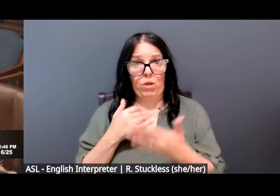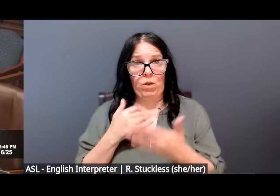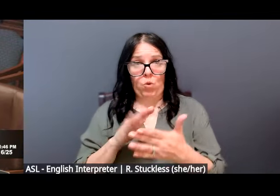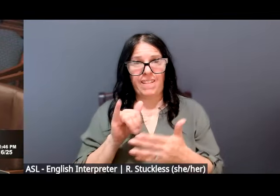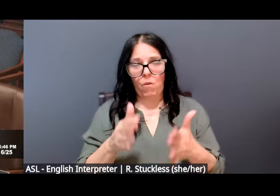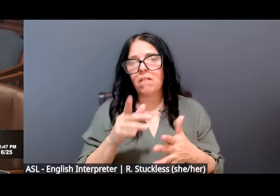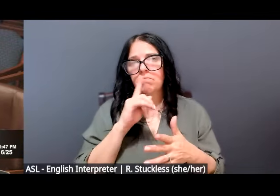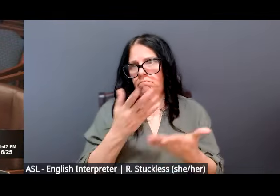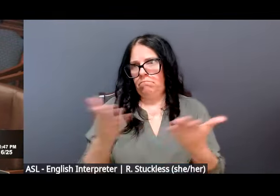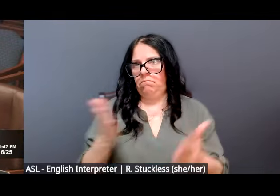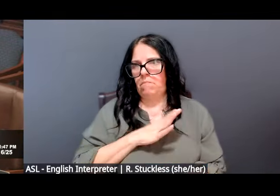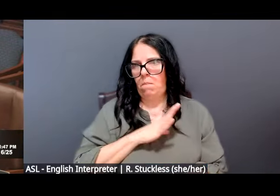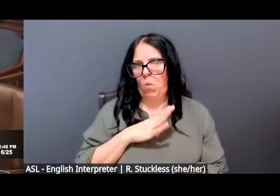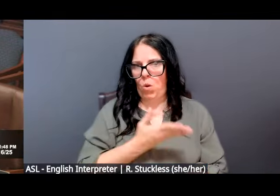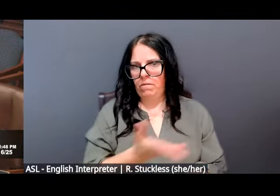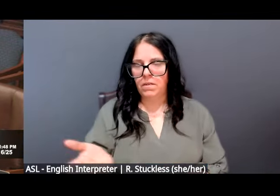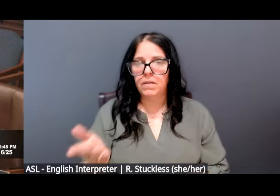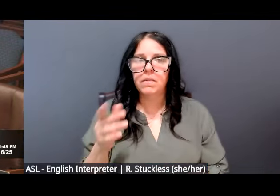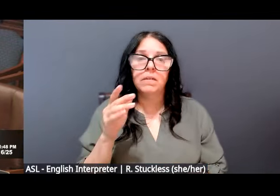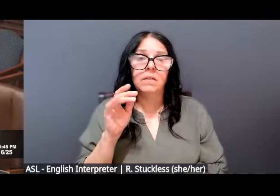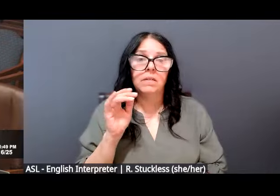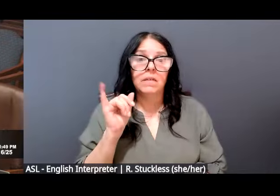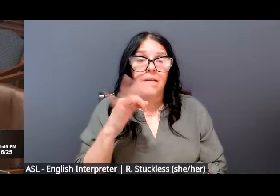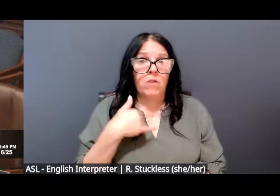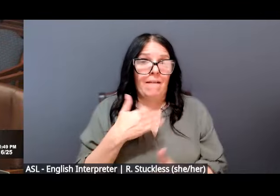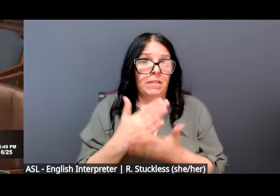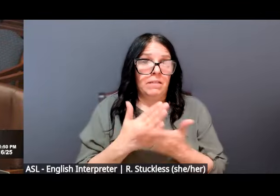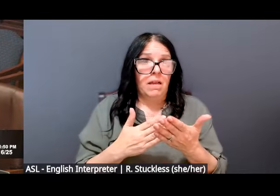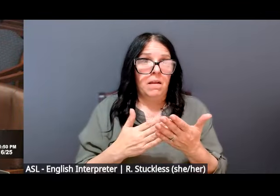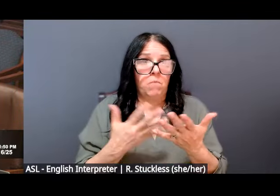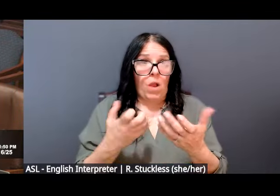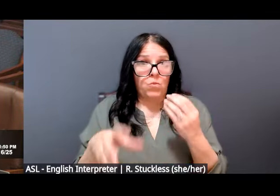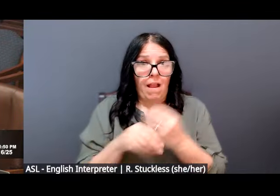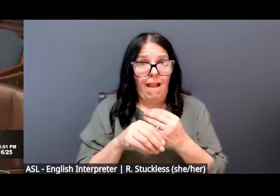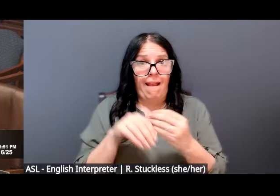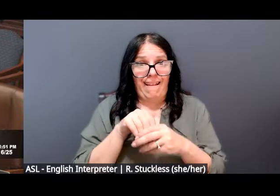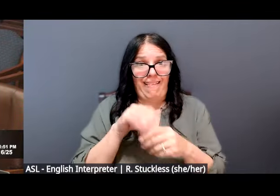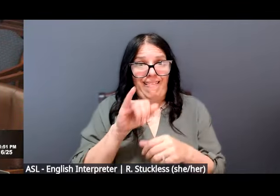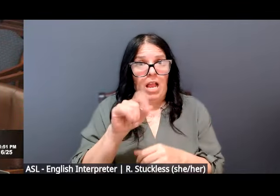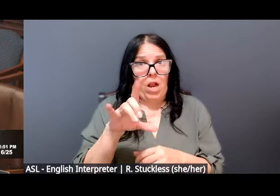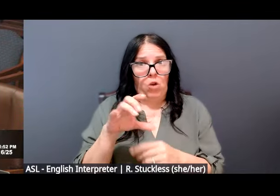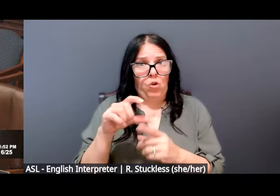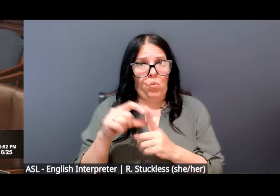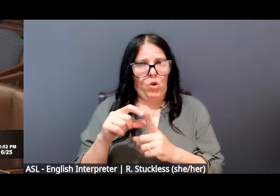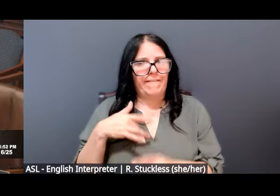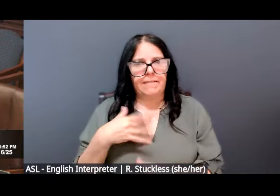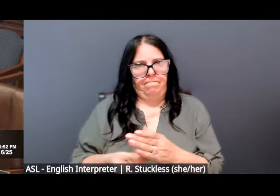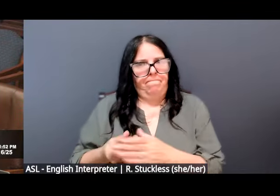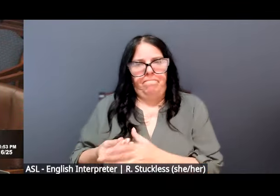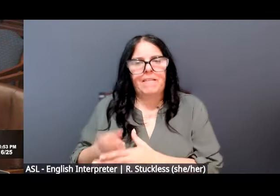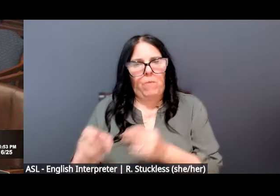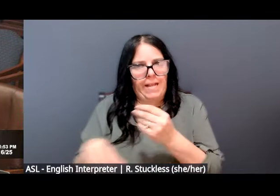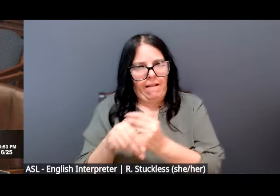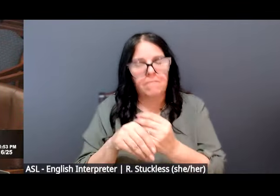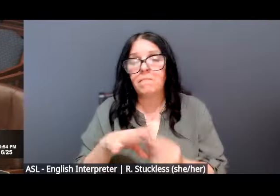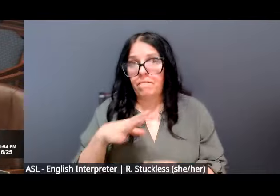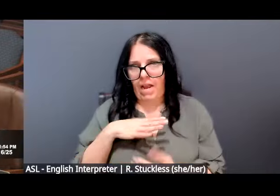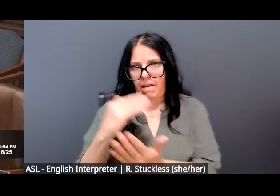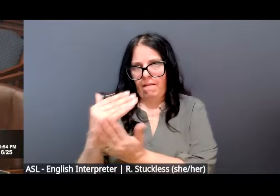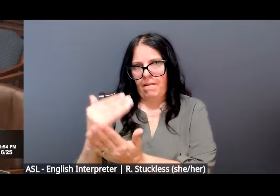that we want to add into the 100-word summary, let's list those out. And two is I think we want to structure what